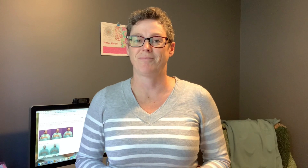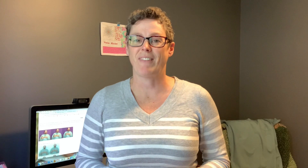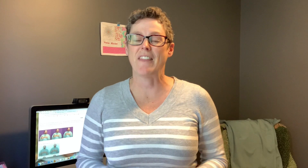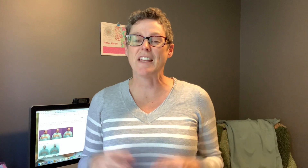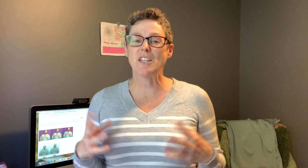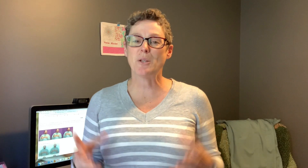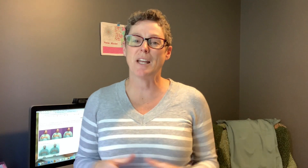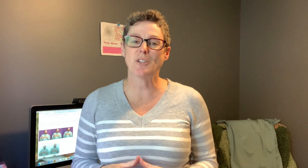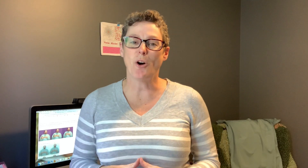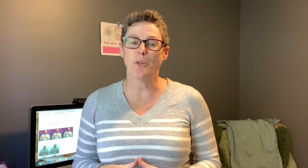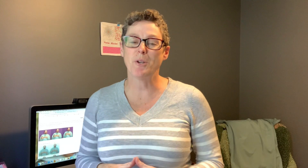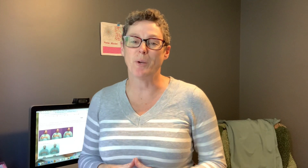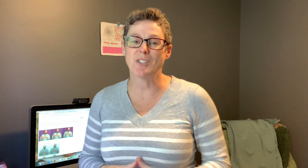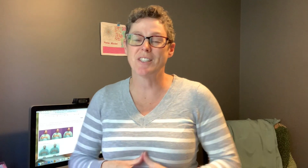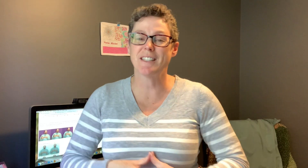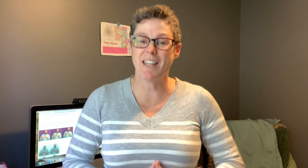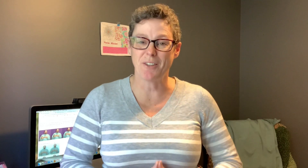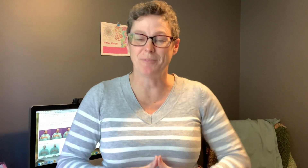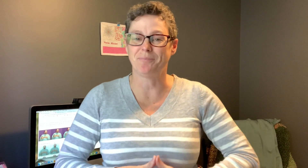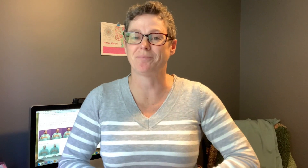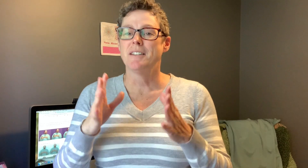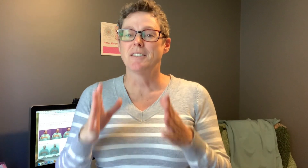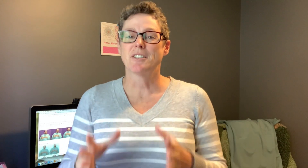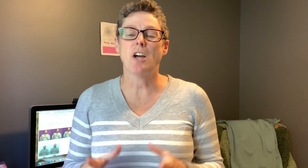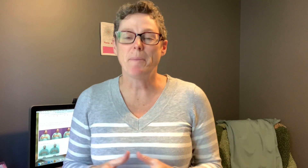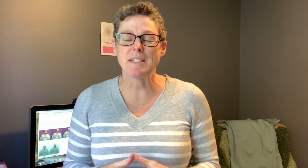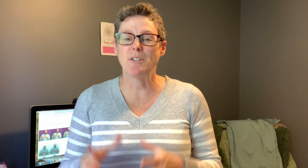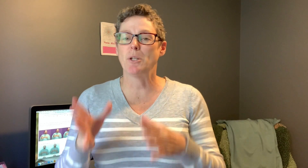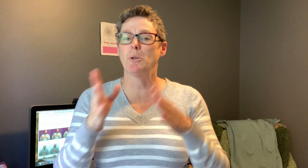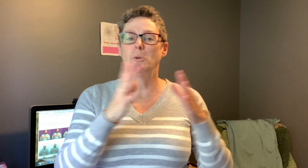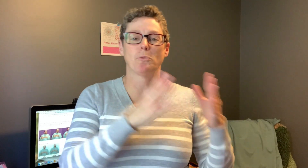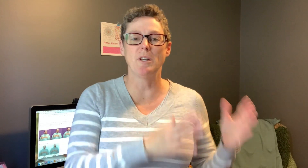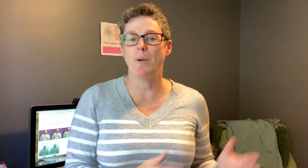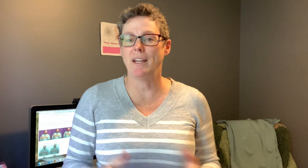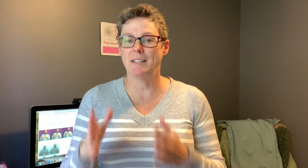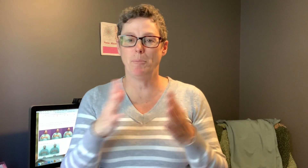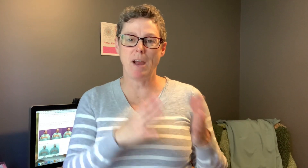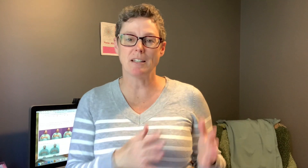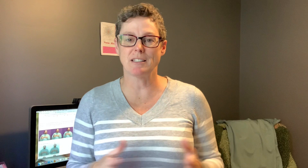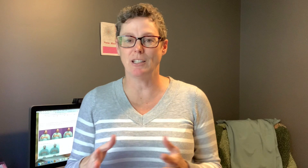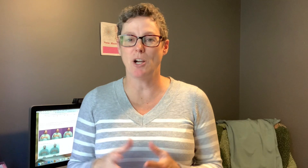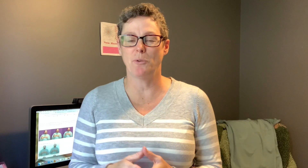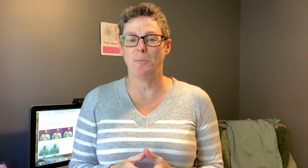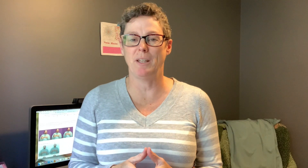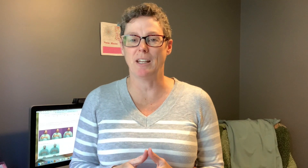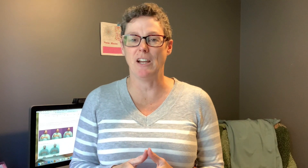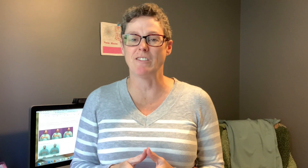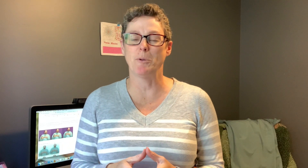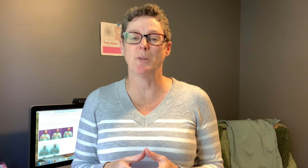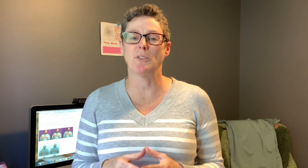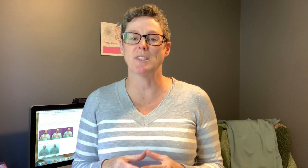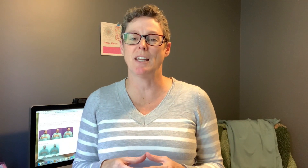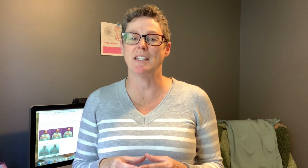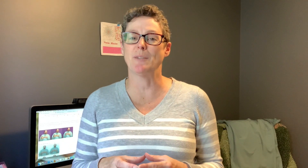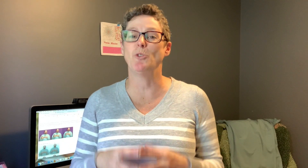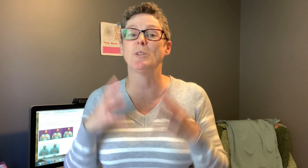And that's how you can ask all 3 questions together. Stop this video, rewind it, practice along with me, and get comfortable with those signs. And when you get